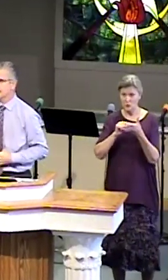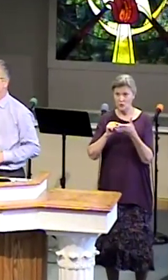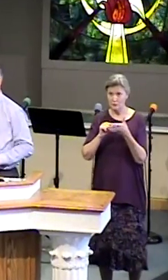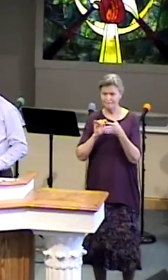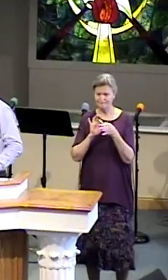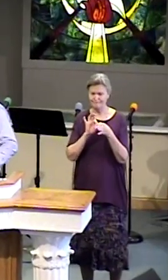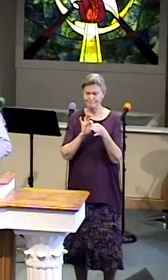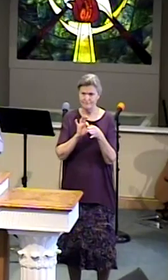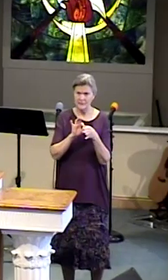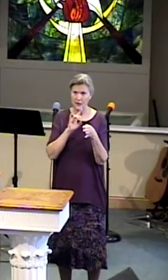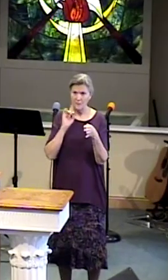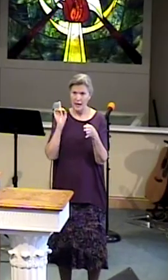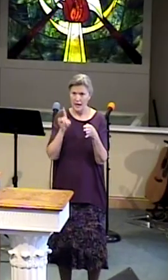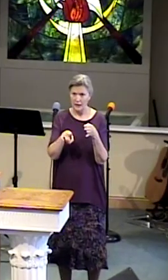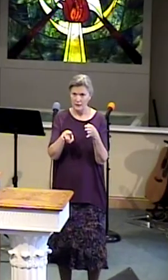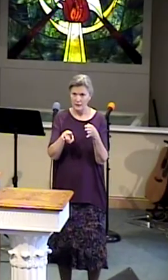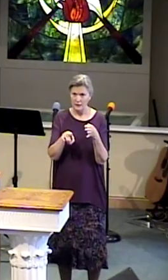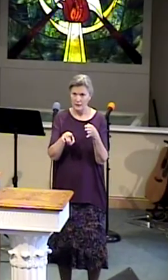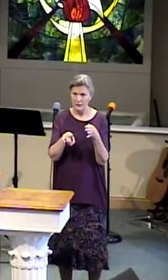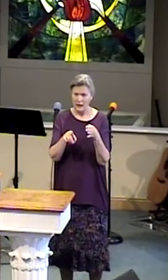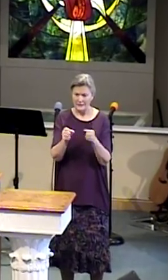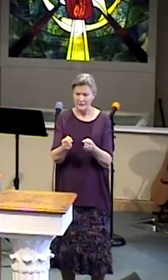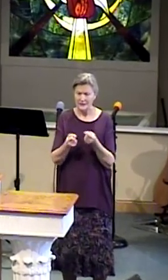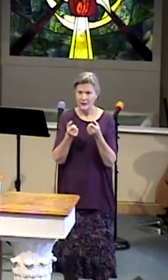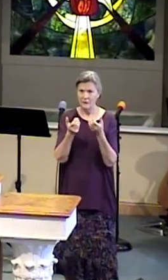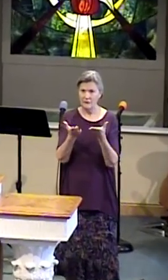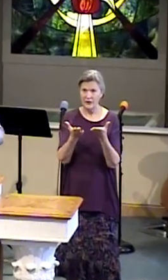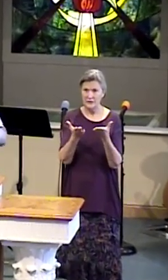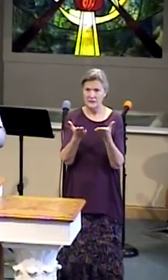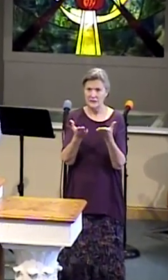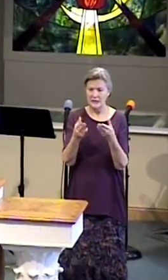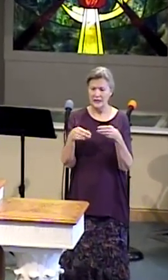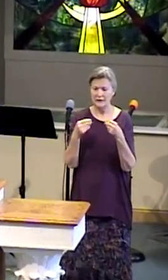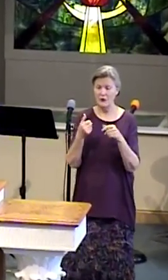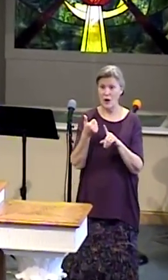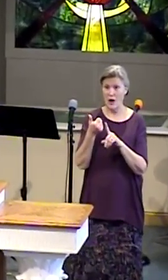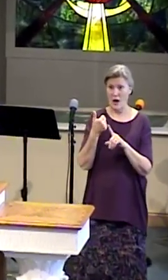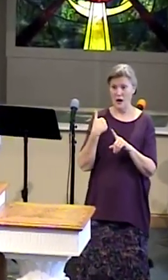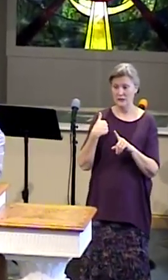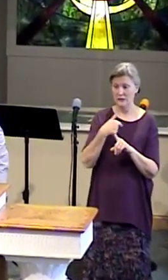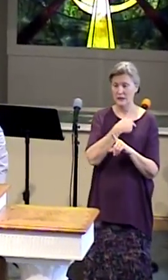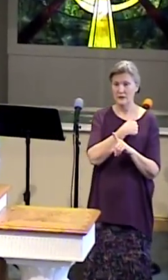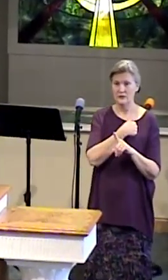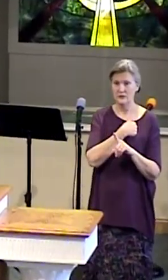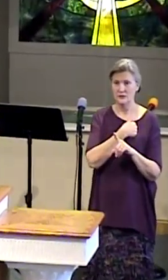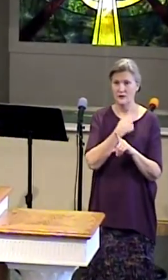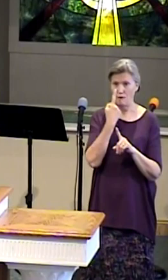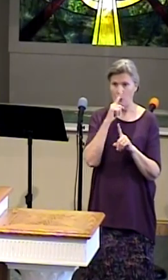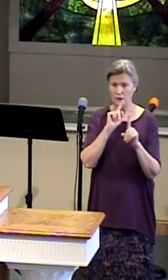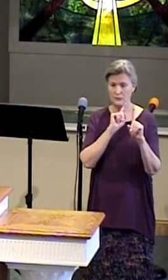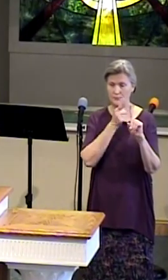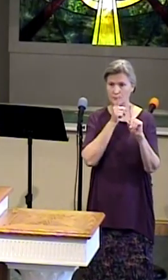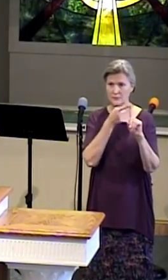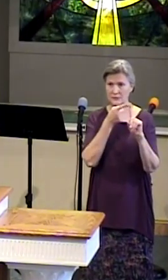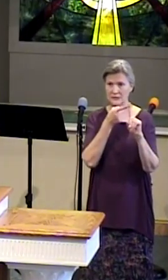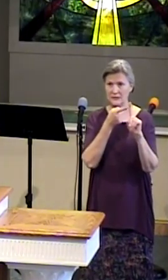mandate on sacrifices and giving ourselves for the sake of some, you know what Ananias said?